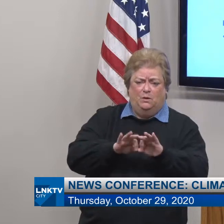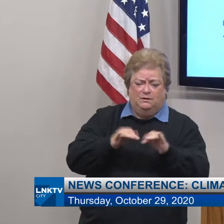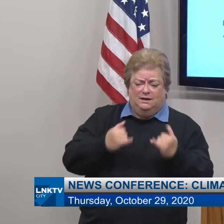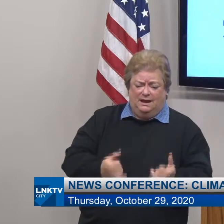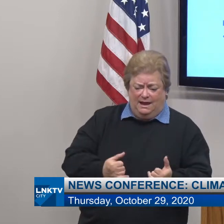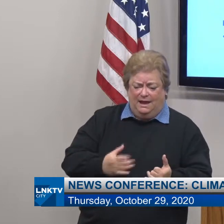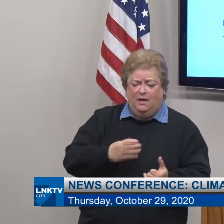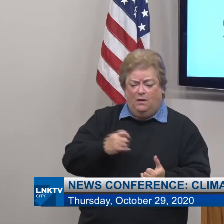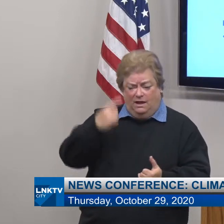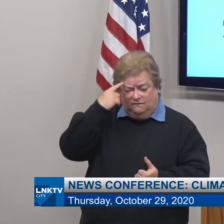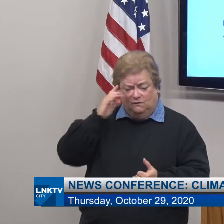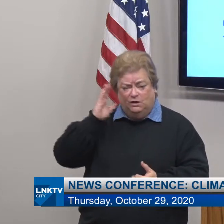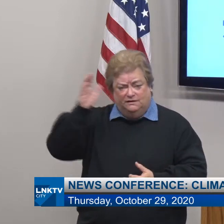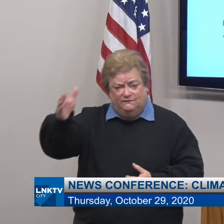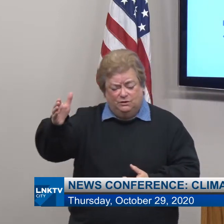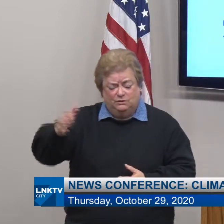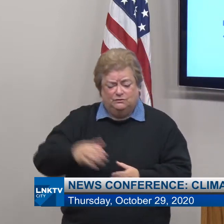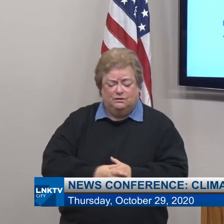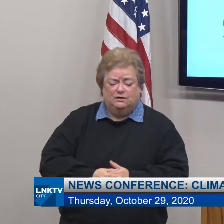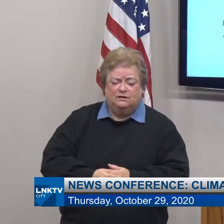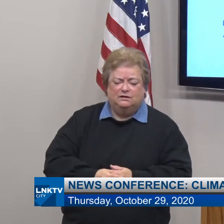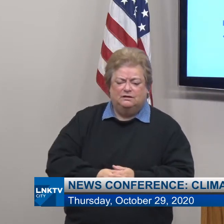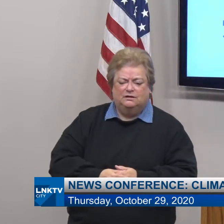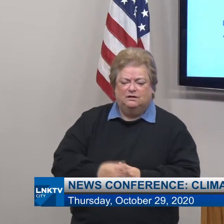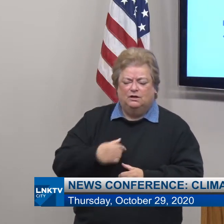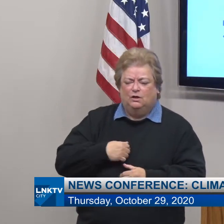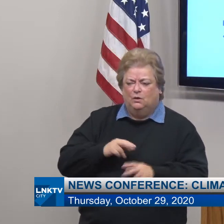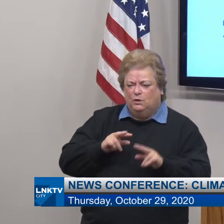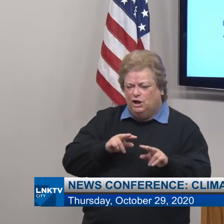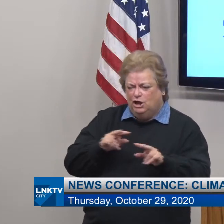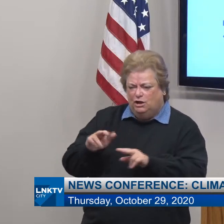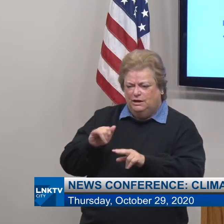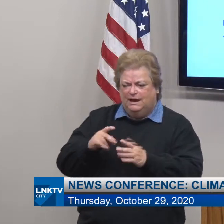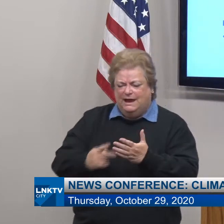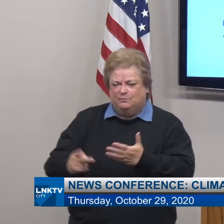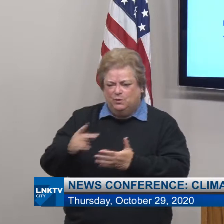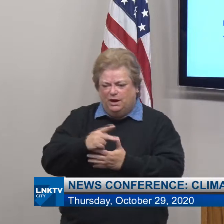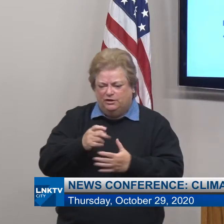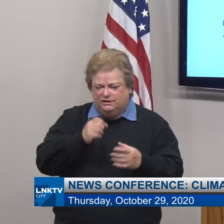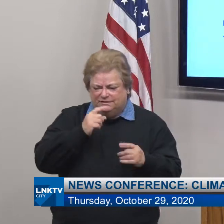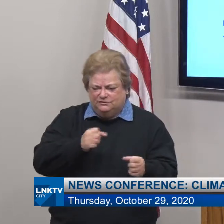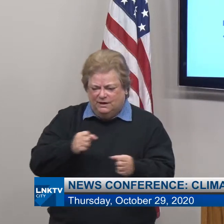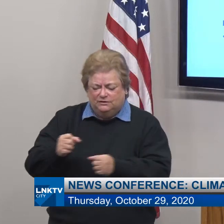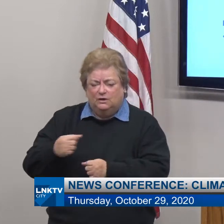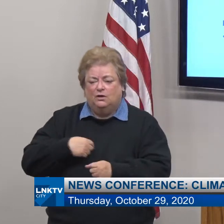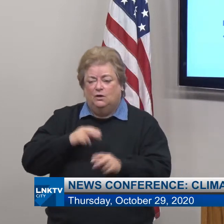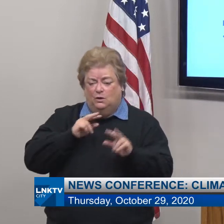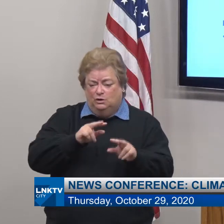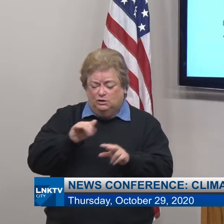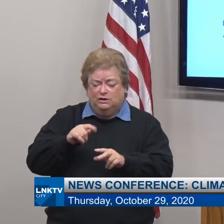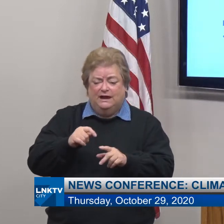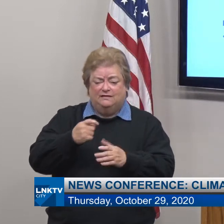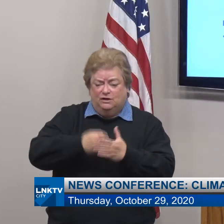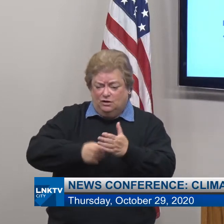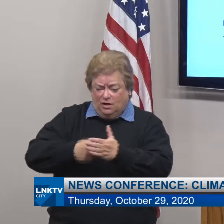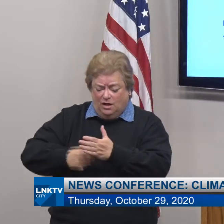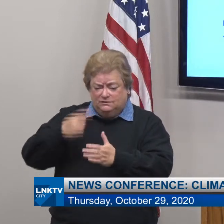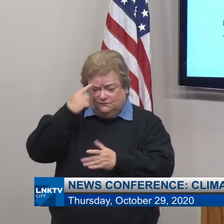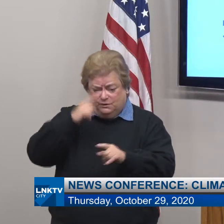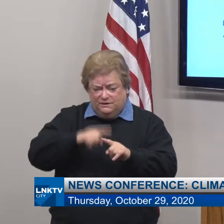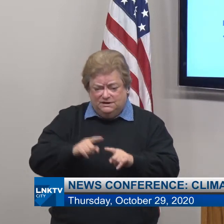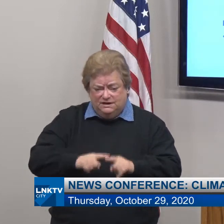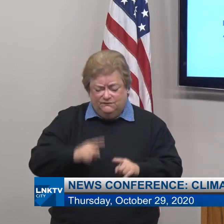future, and as we look to prioritize strategies, we'll be taking a look at the cost of the different recommended